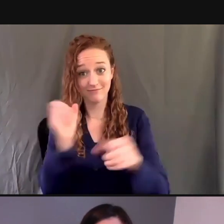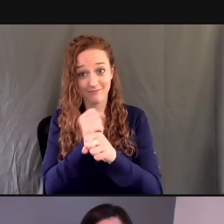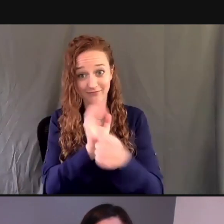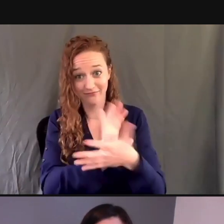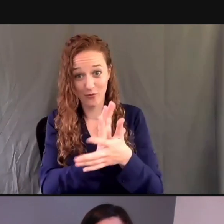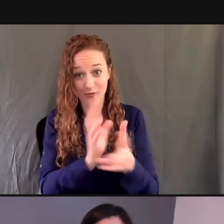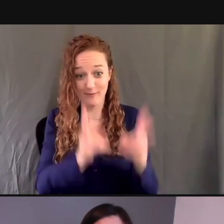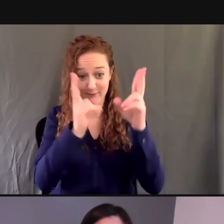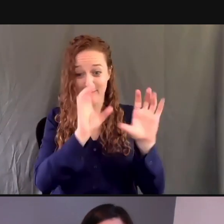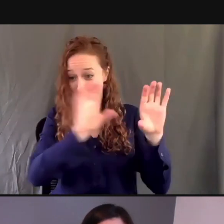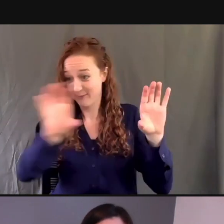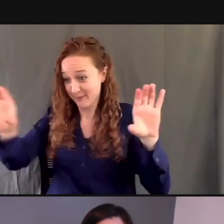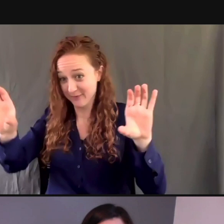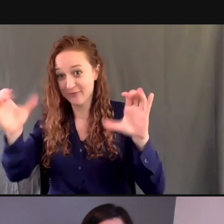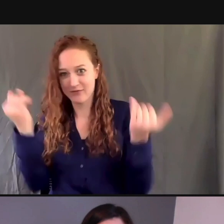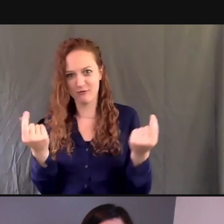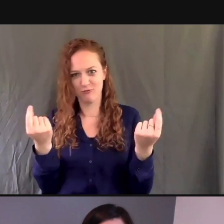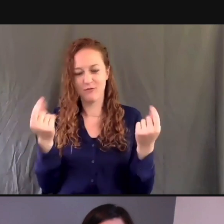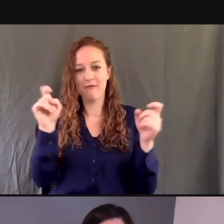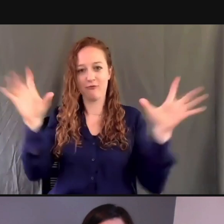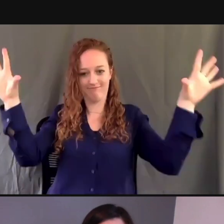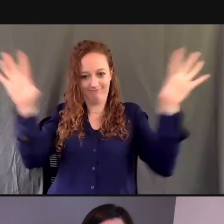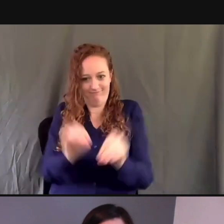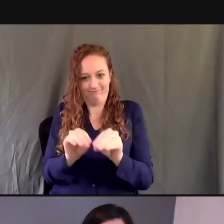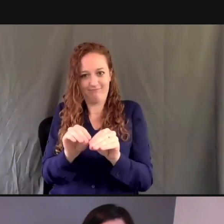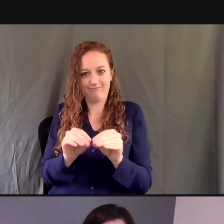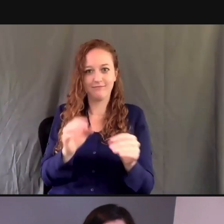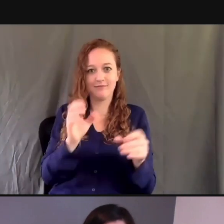here. Oh, yeah.